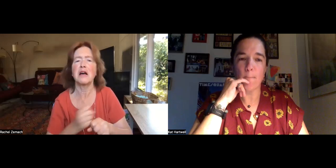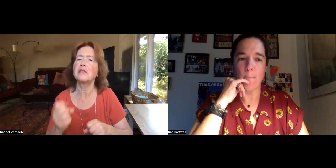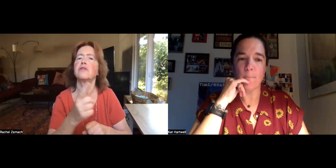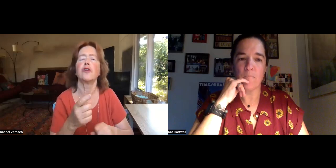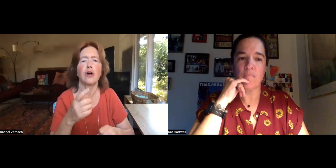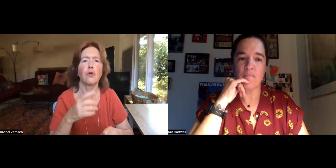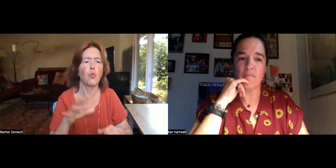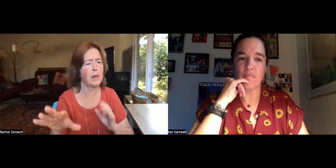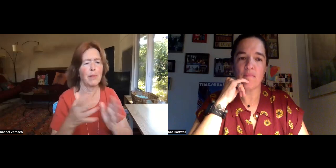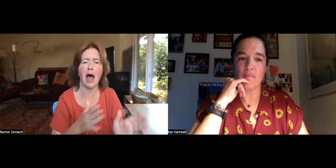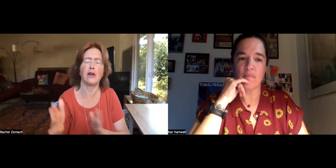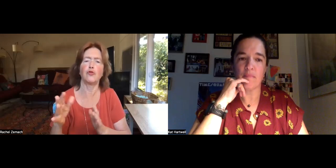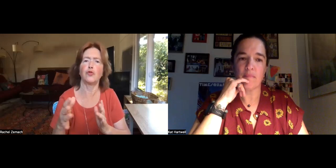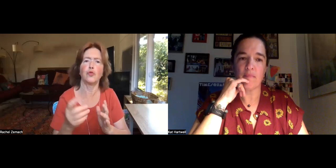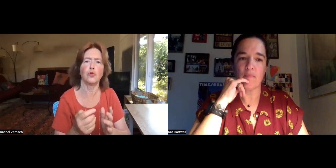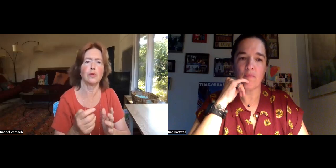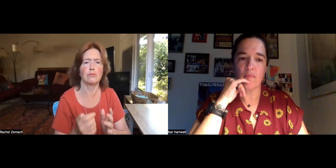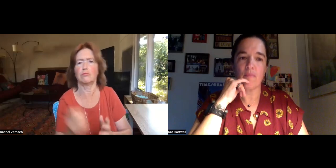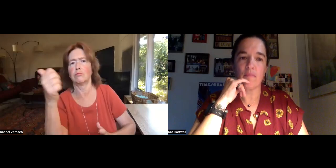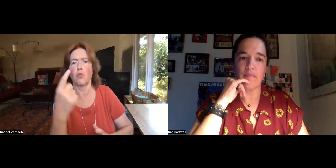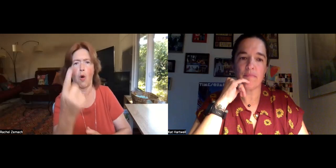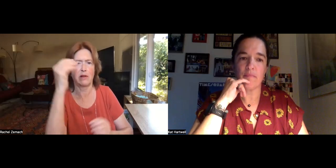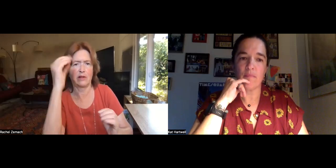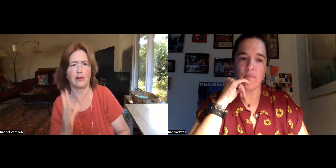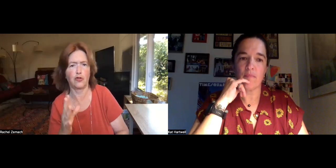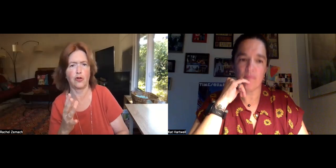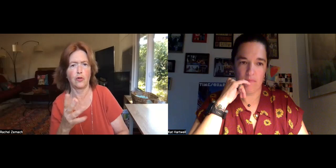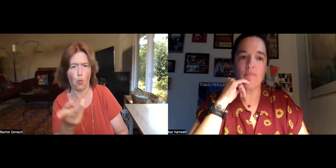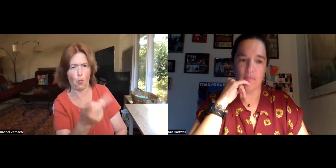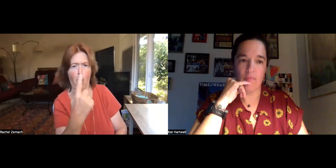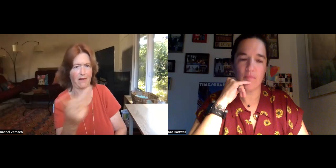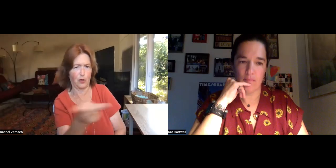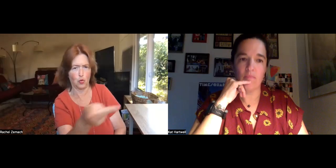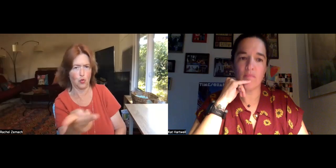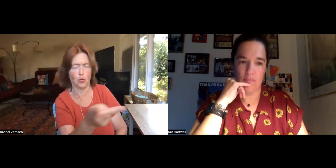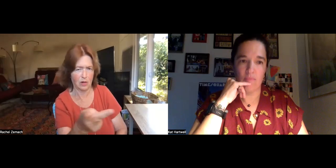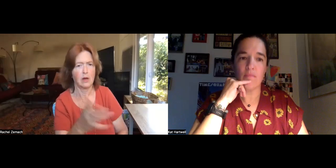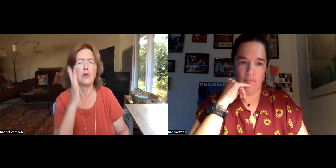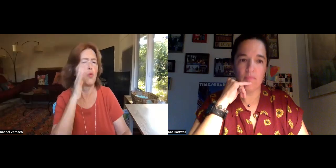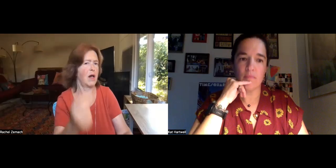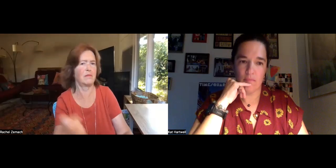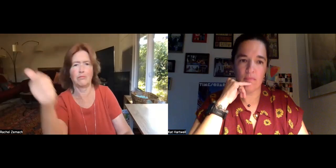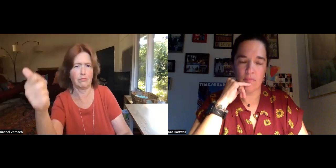Next year, we plan to one teacher, one of you, that